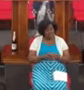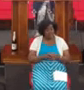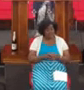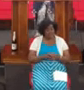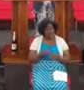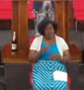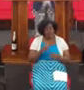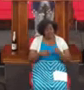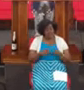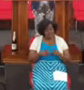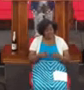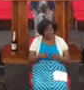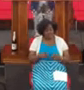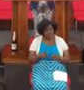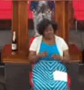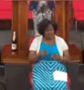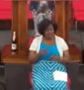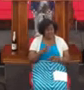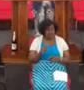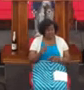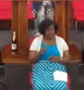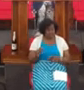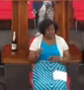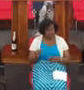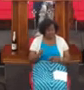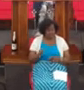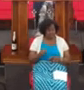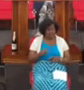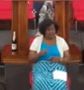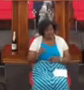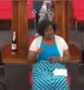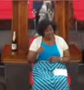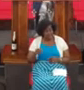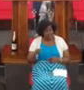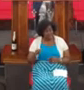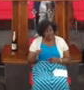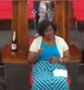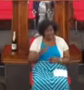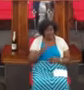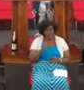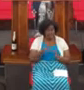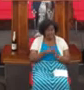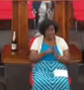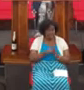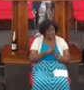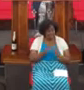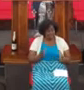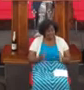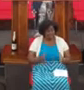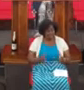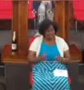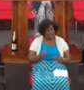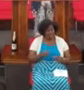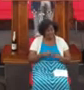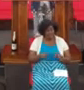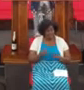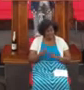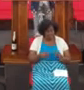religious people, the scribes, the Pharisees, the lawyers, the